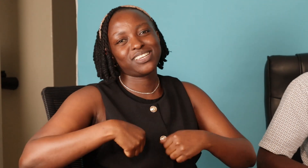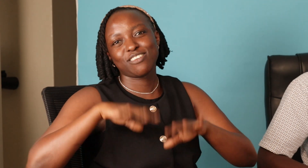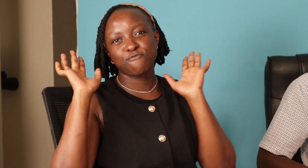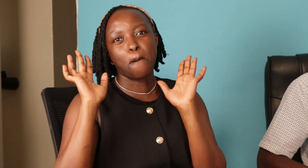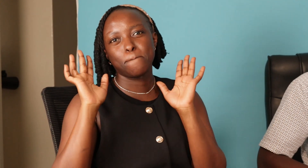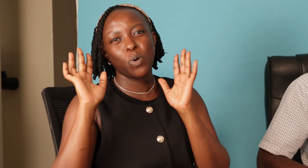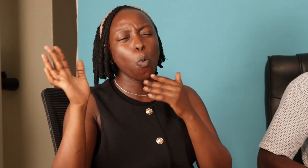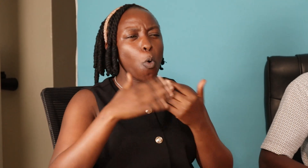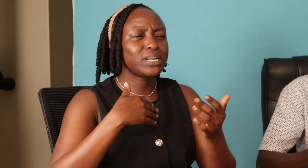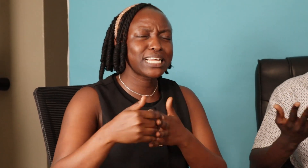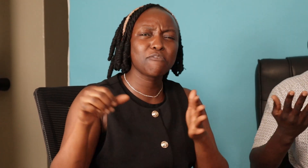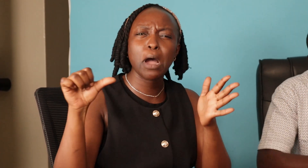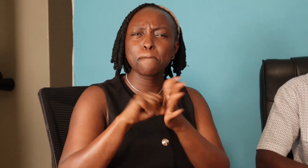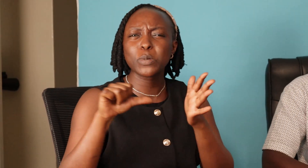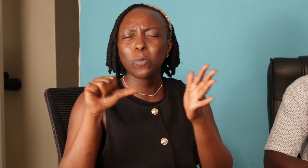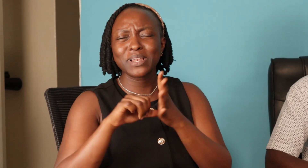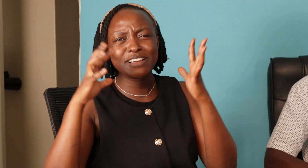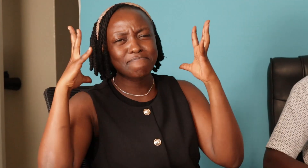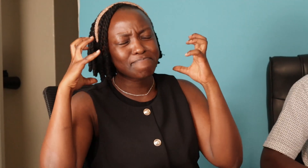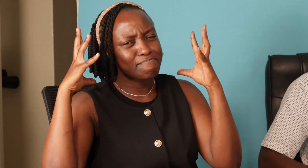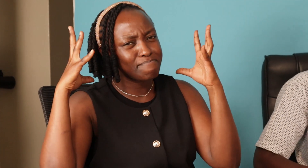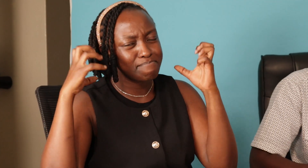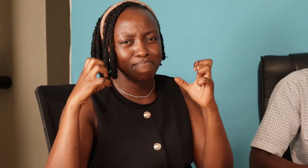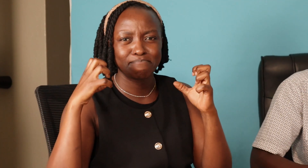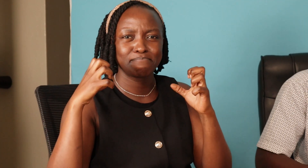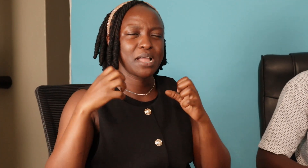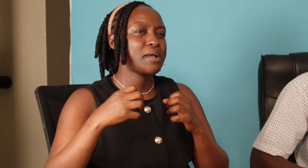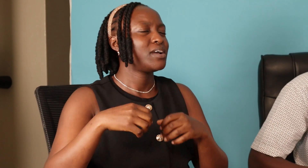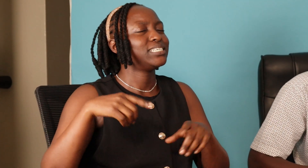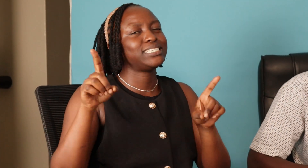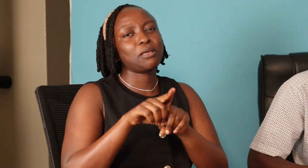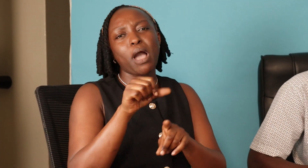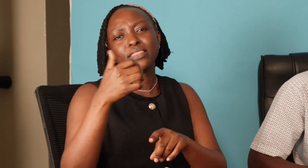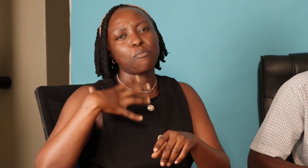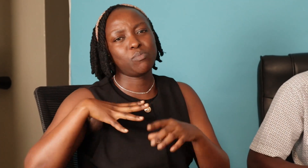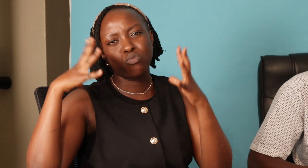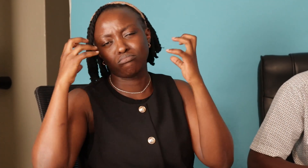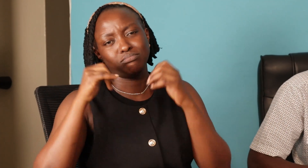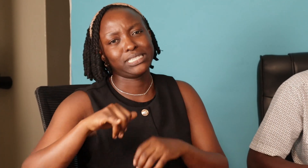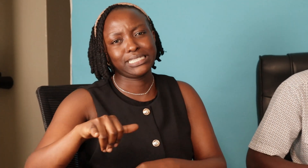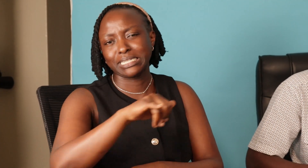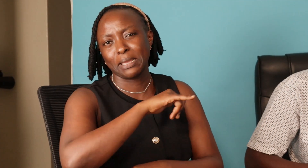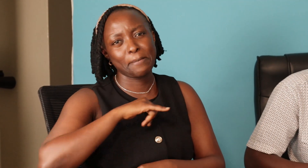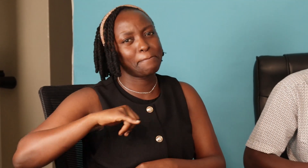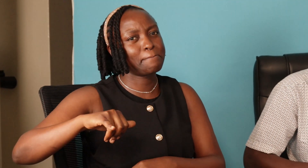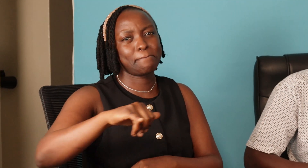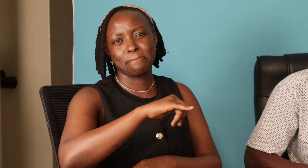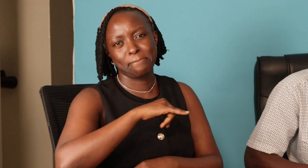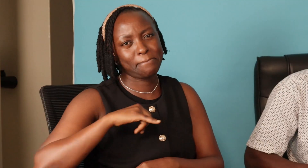be that don't give up. Yes. Whatever challenges or problems, whatever stress you have, other people also have